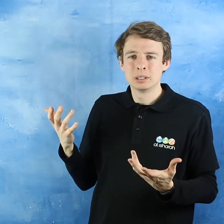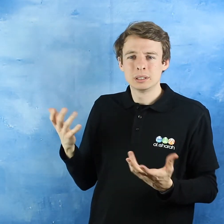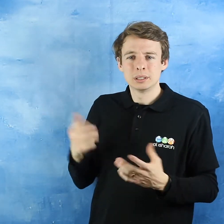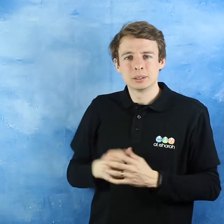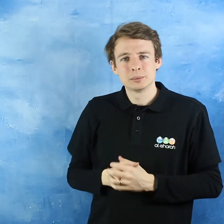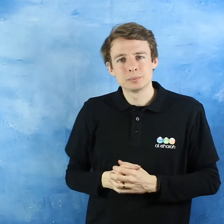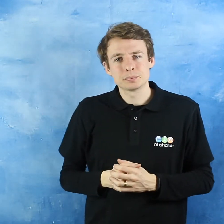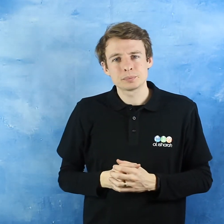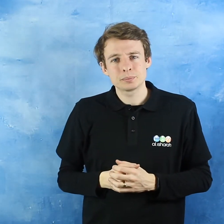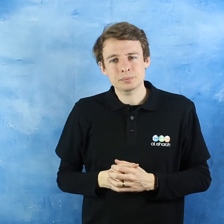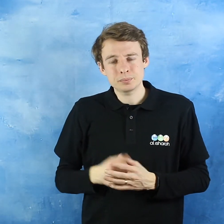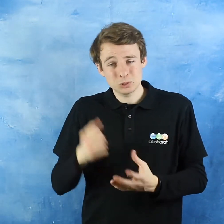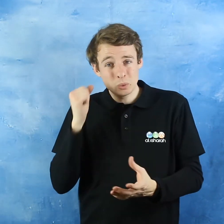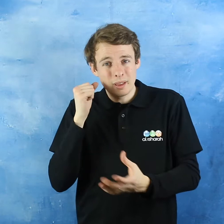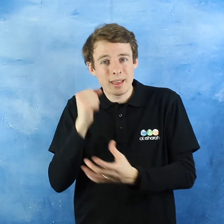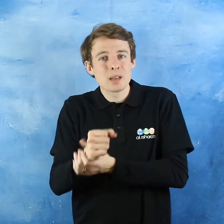araytana qudrataka fa'arina afwa.